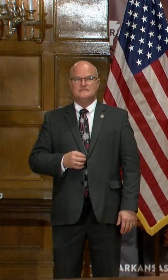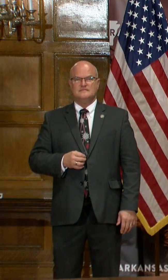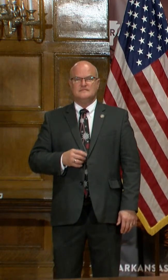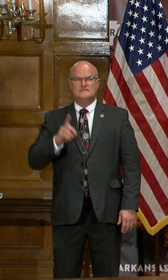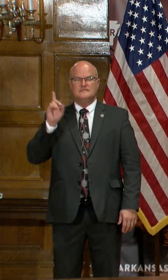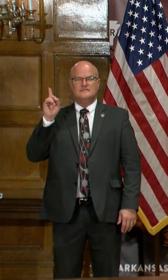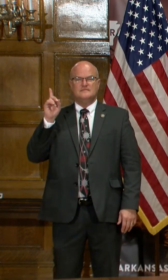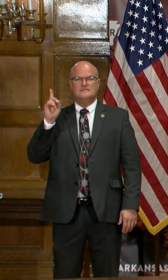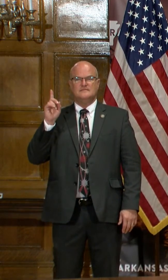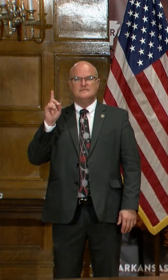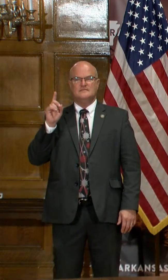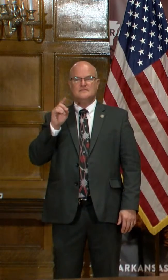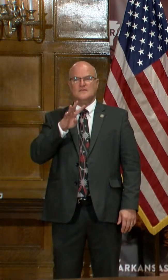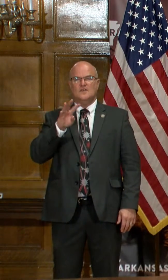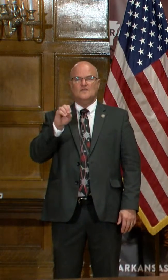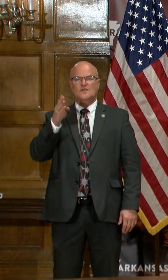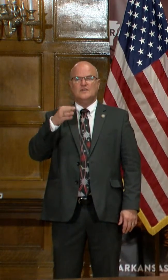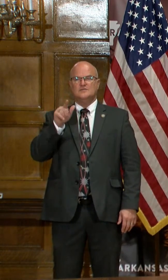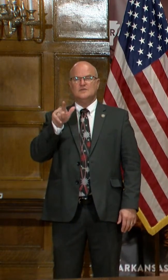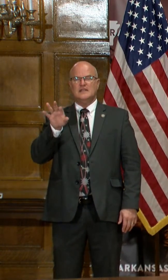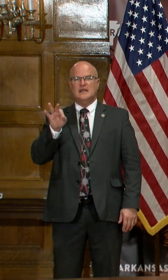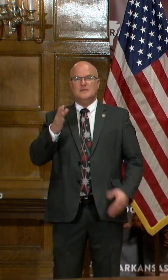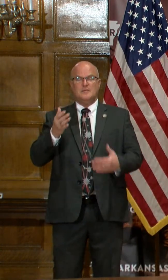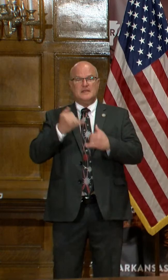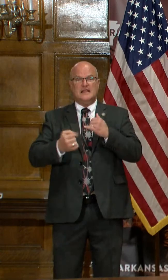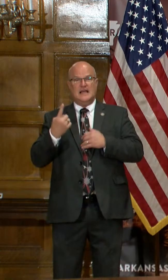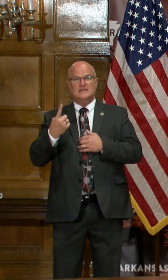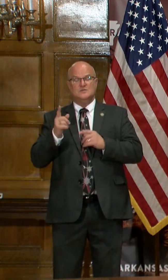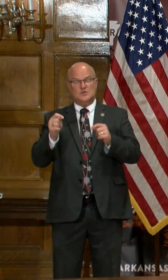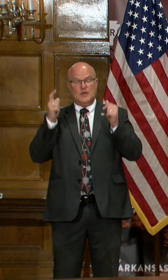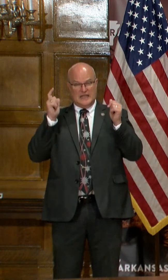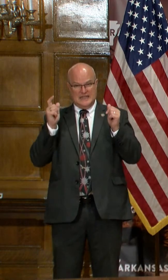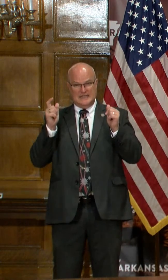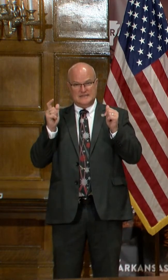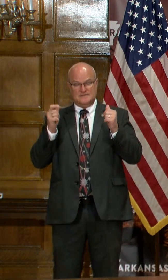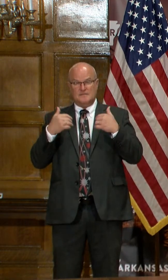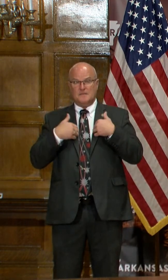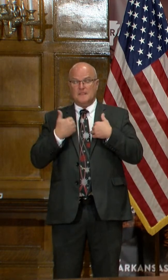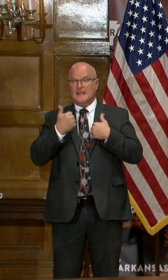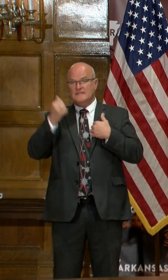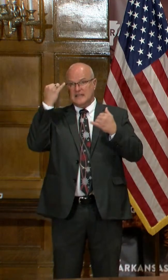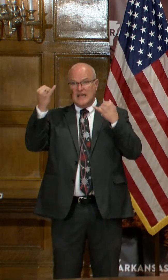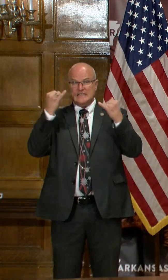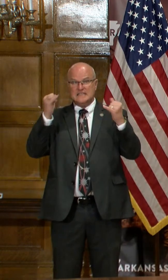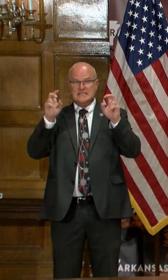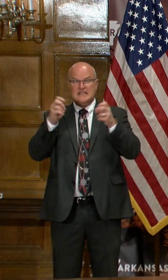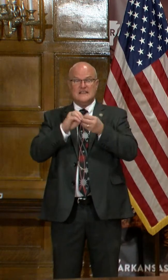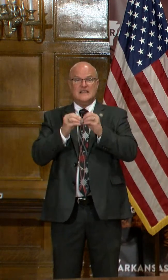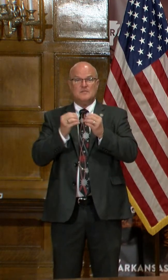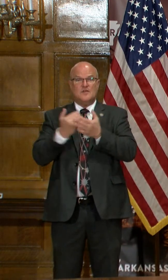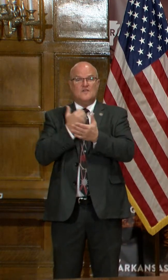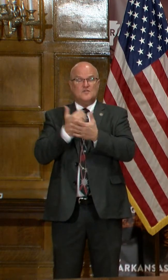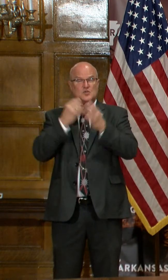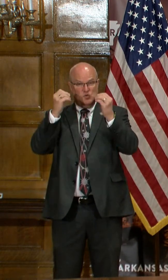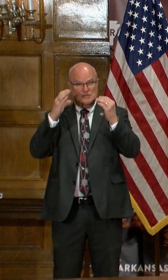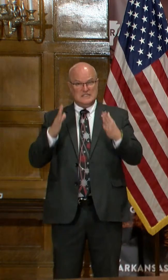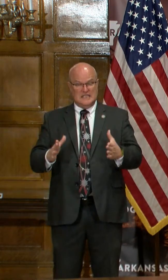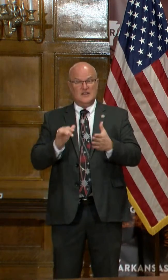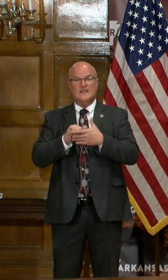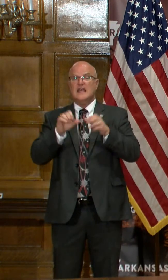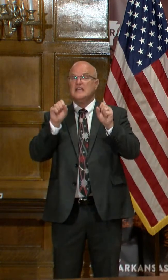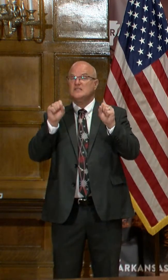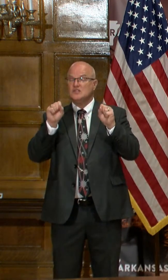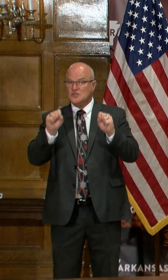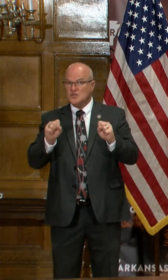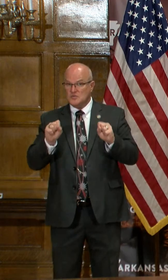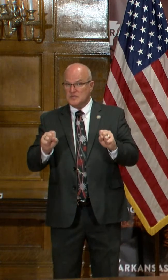Governor, it's Brett Raines with 4029 News. Maybe I'll be the last one. Quickly, do you have any idea as far as the number of new teachers that could